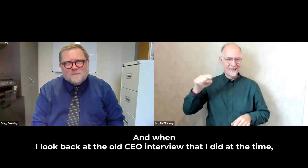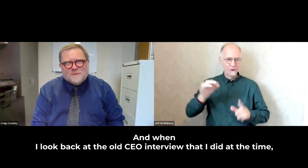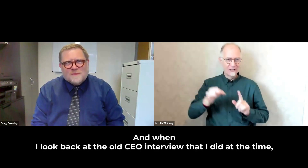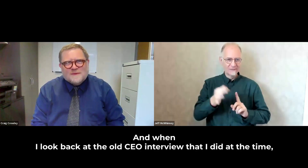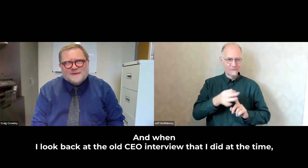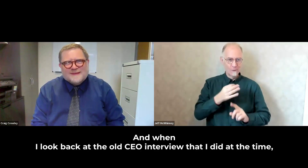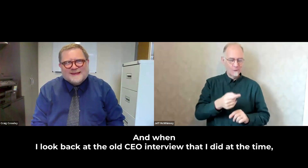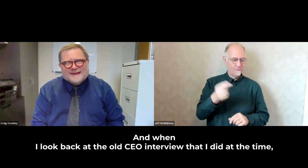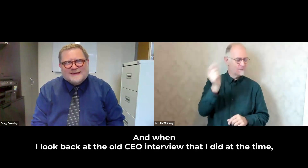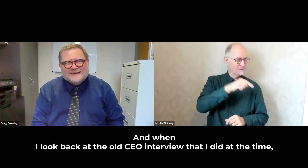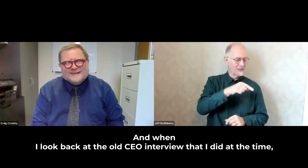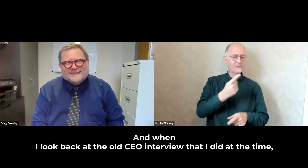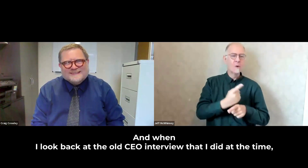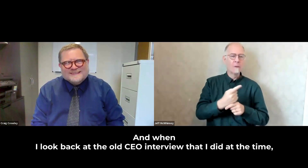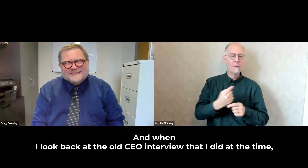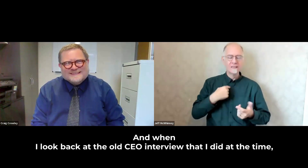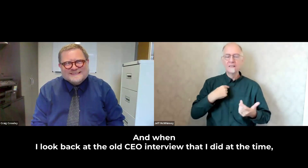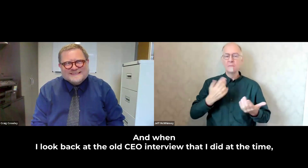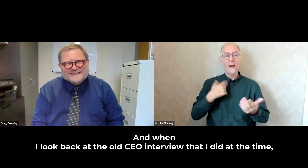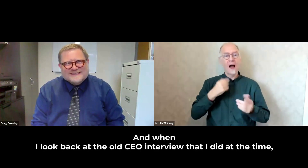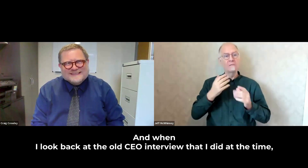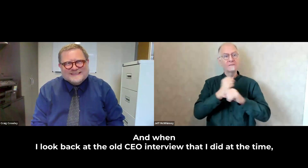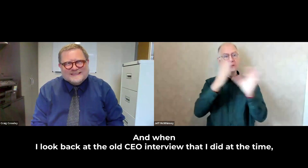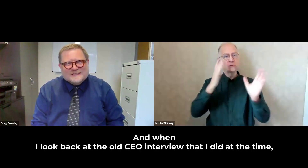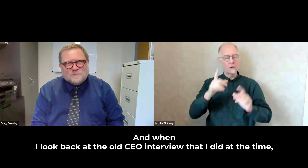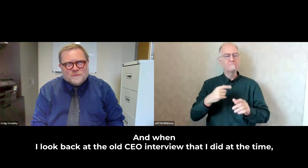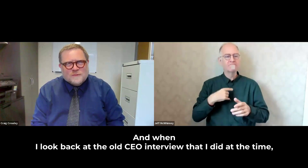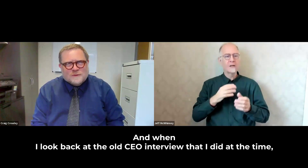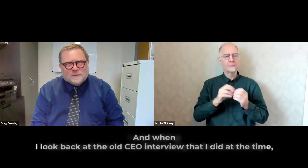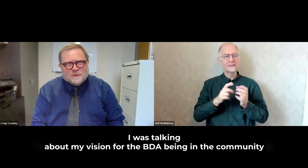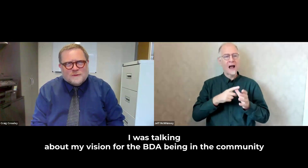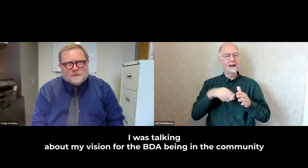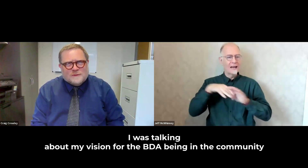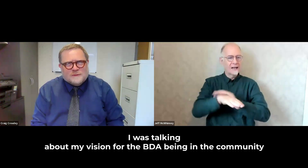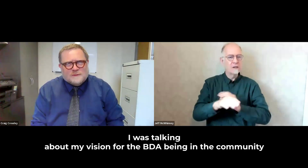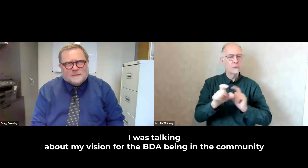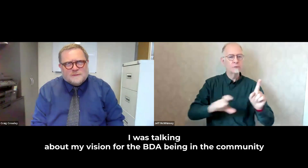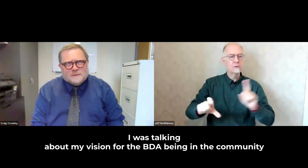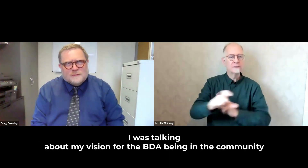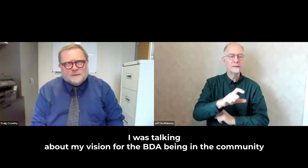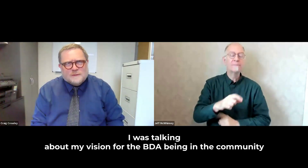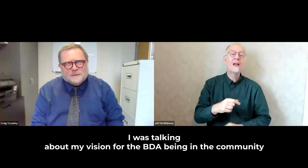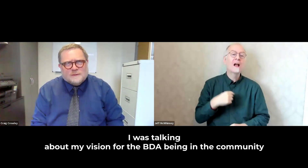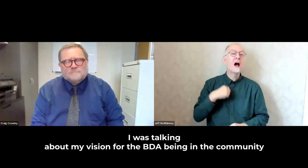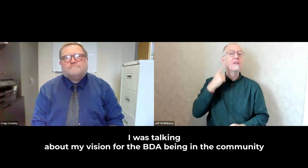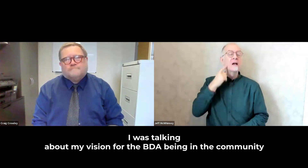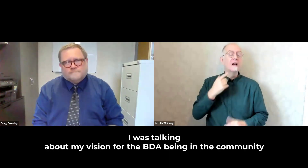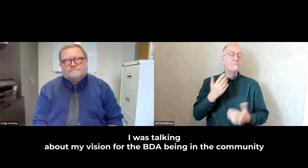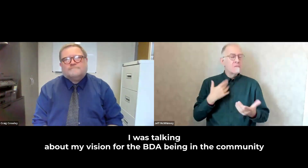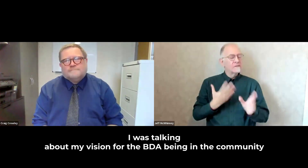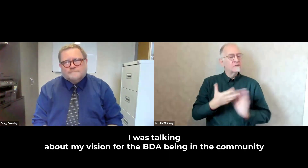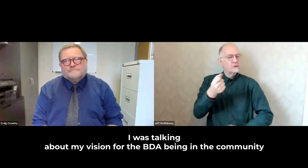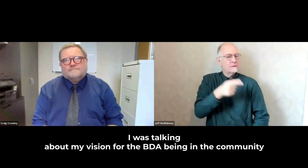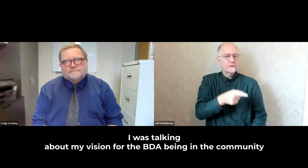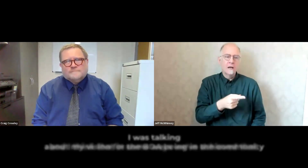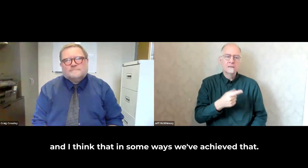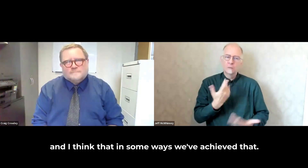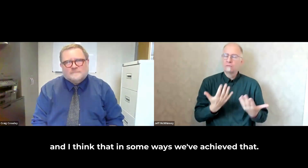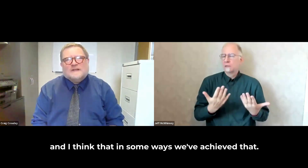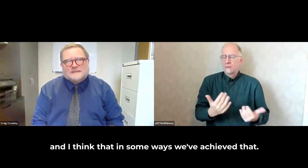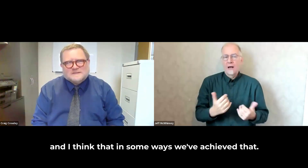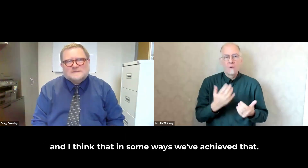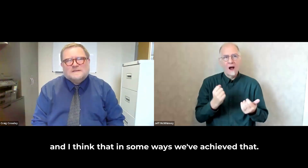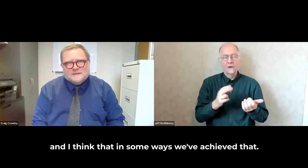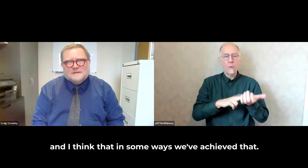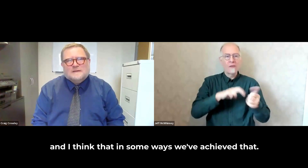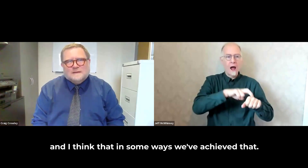And when I look back, at the old See Here interview that I did at the time, I was talking about my vision for the BDA being in the community. And I